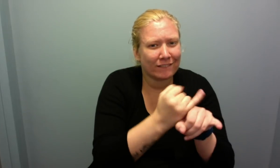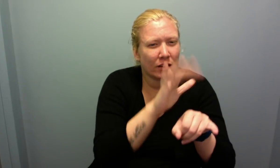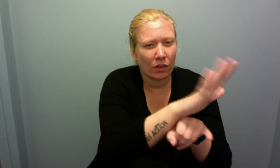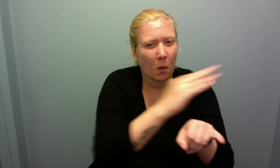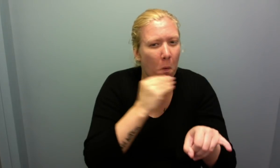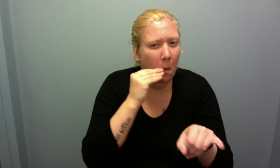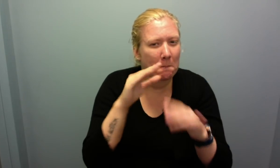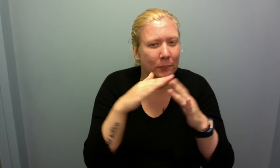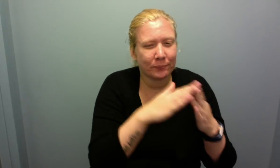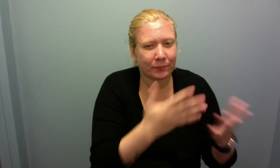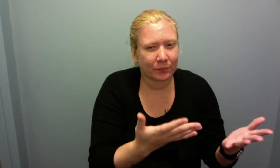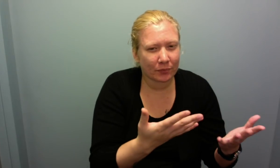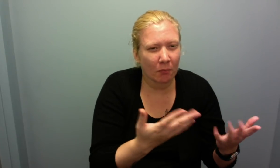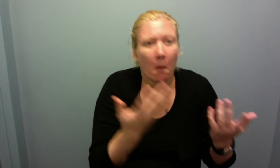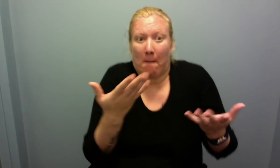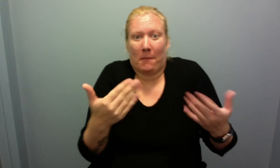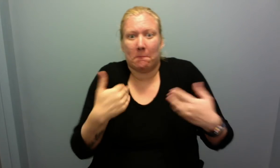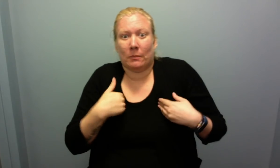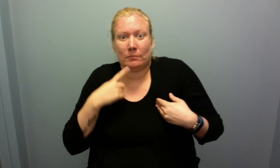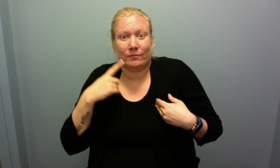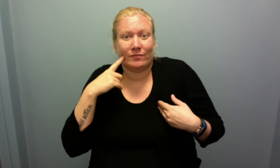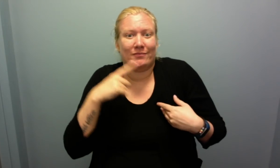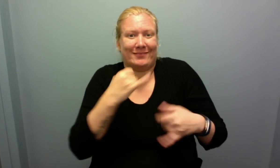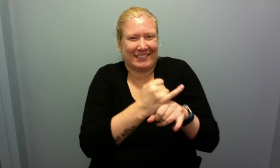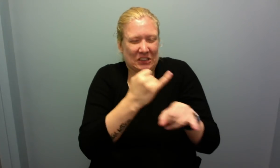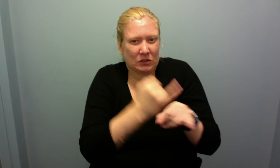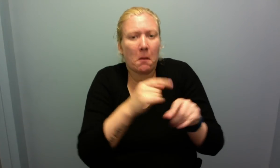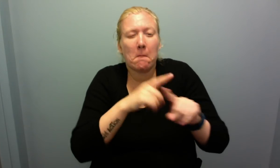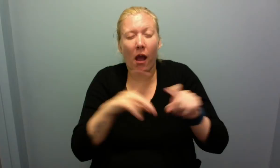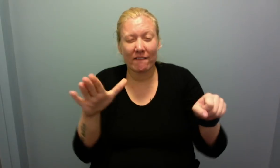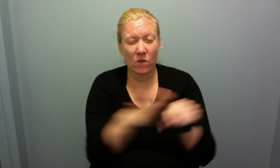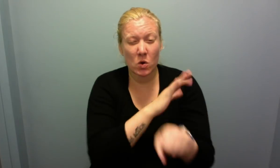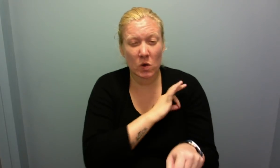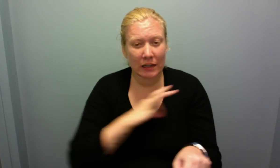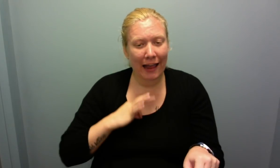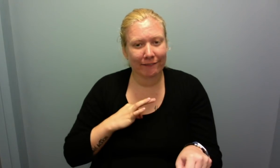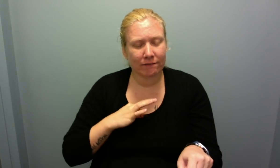they tend to want to go to the deaf institutes, but if the deaf institute isn't hiring,